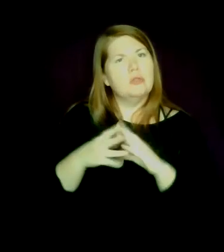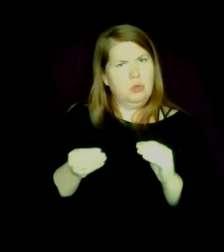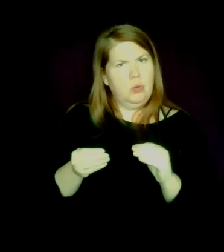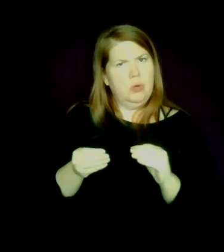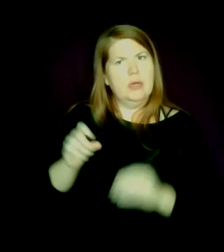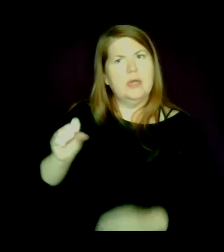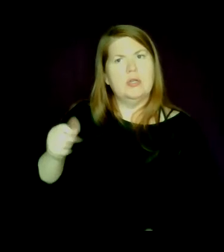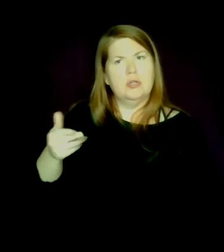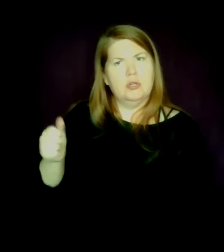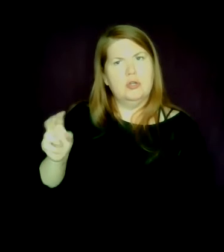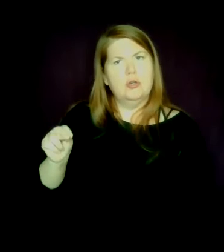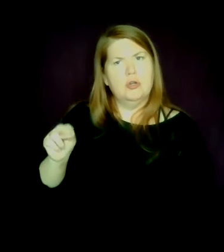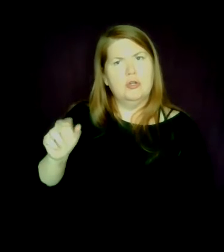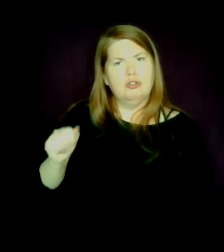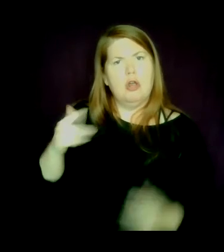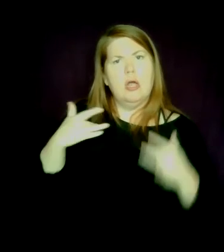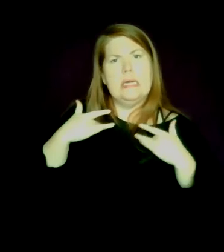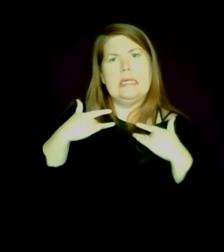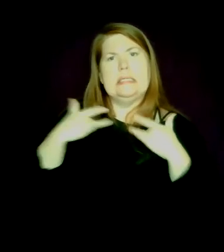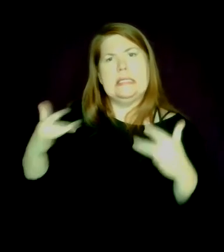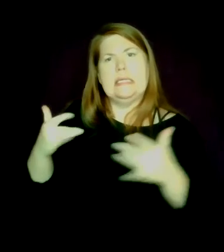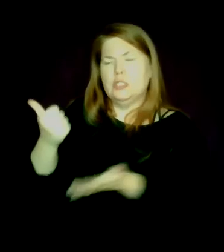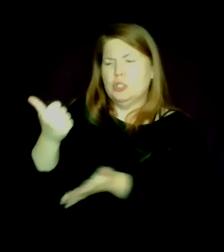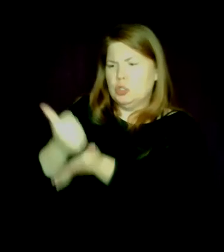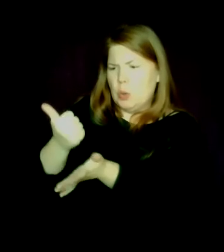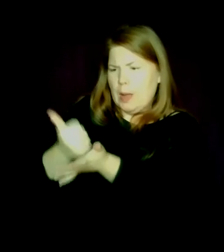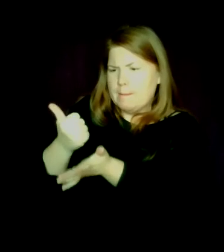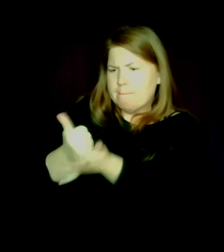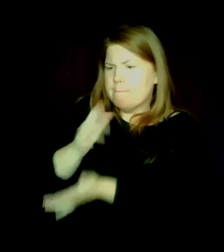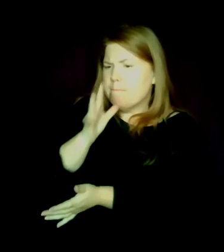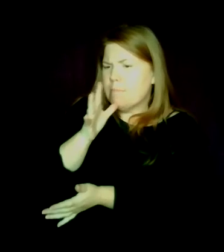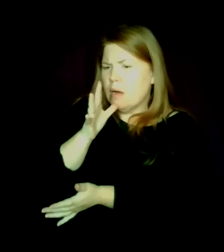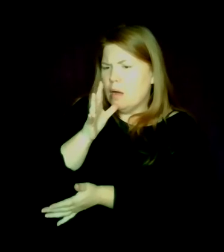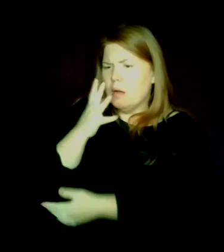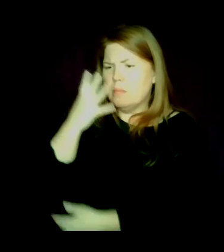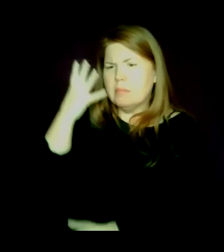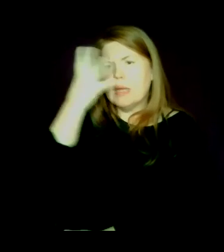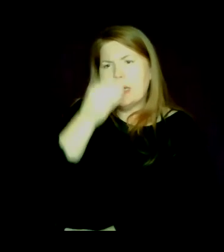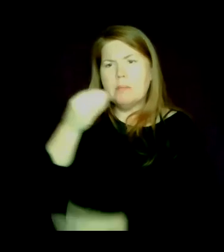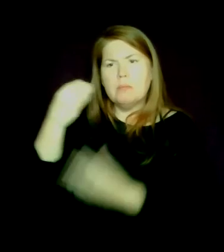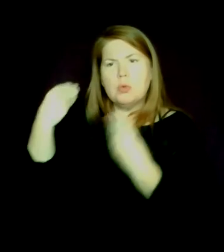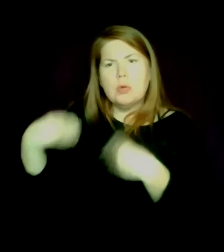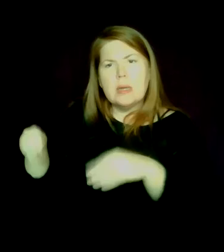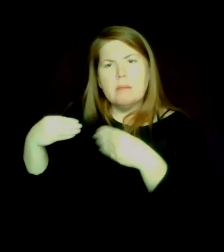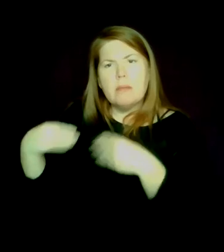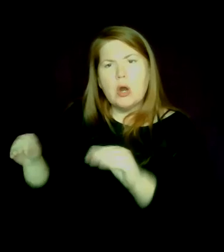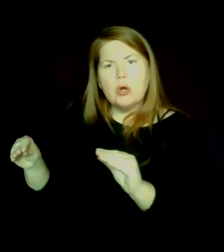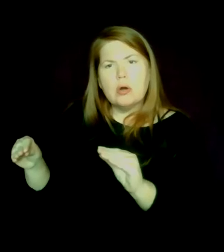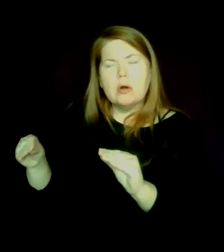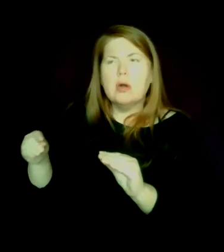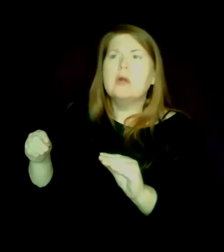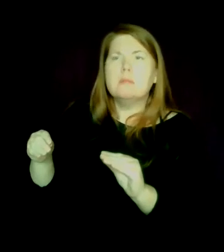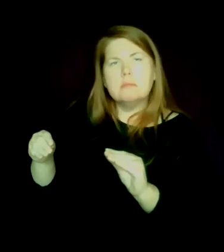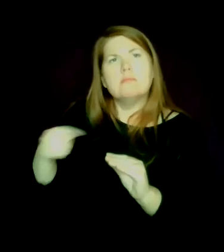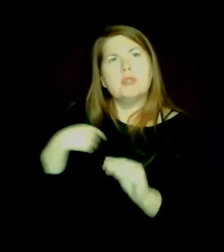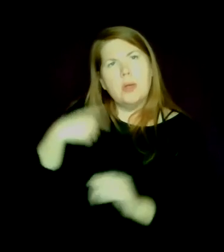I am maybe going to draw like a brush or something that she uses in the beauty parlor to show that she's helping her